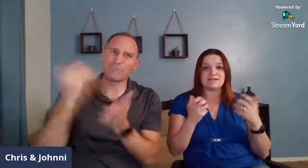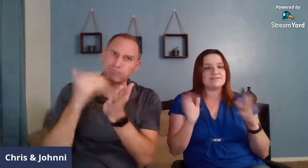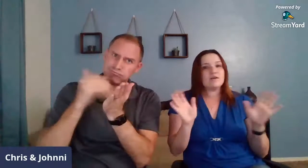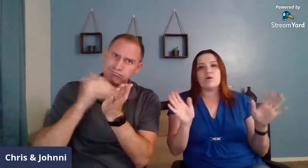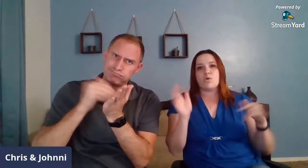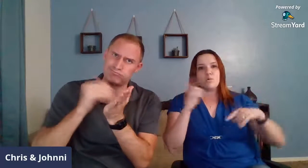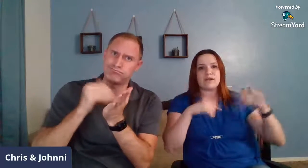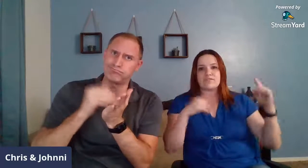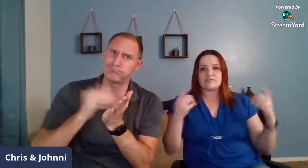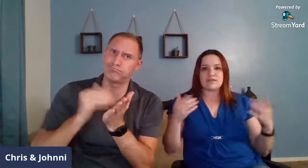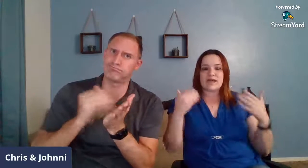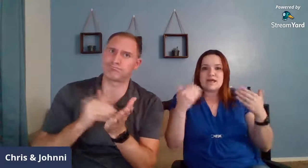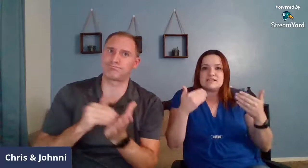many. Whatever is